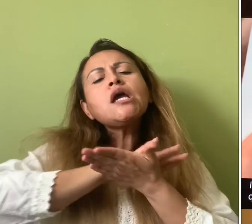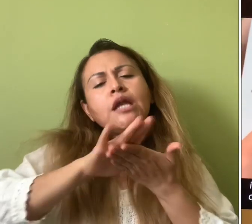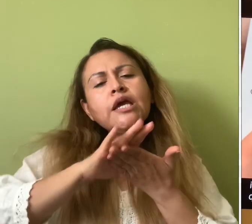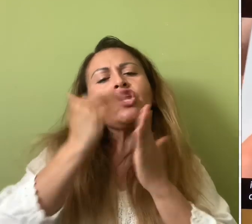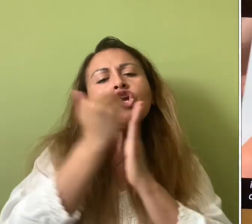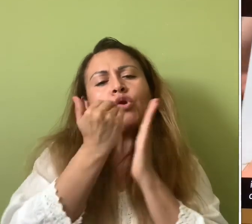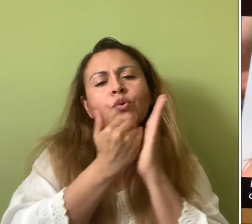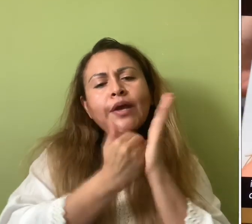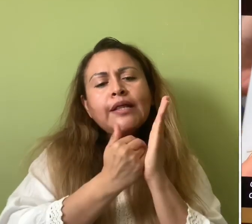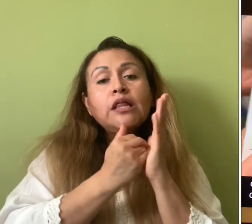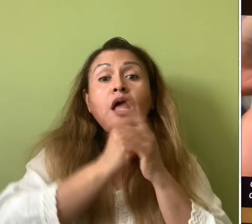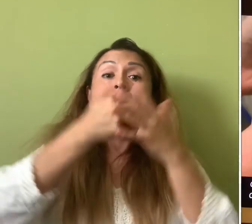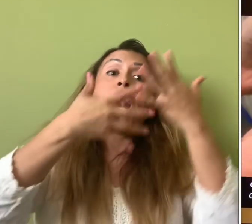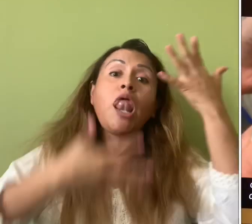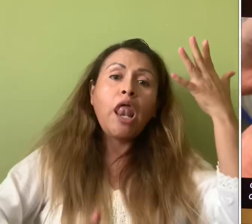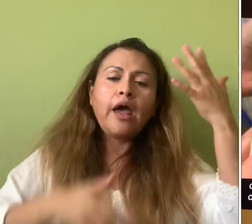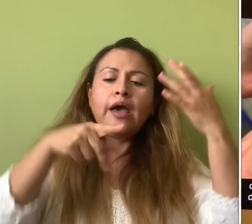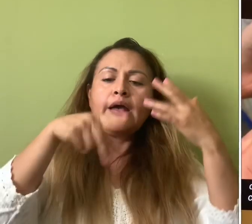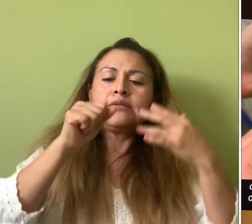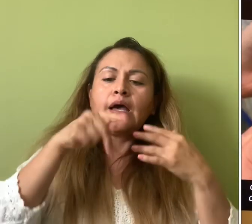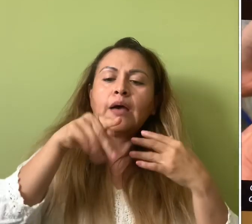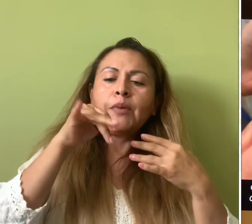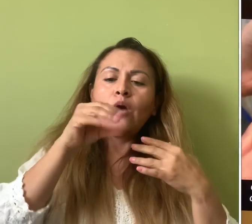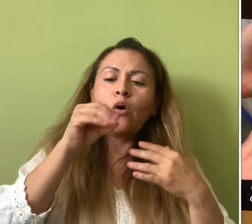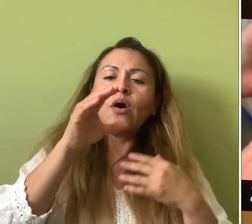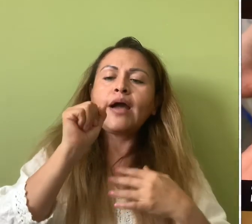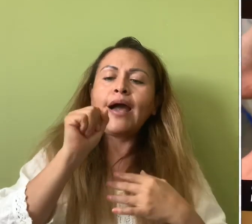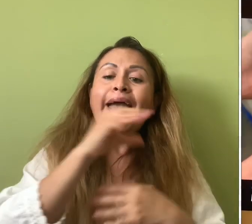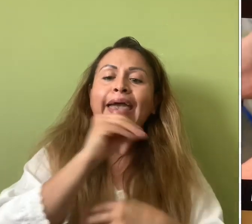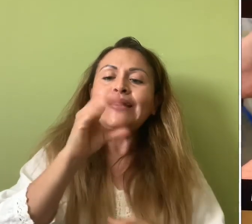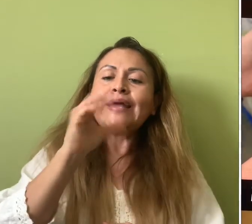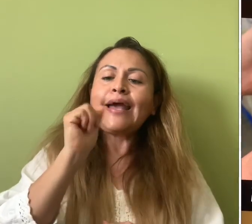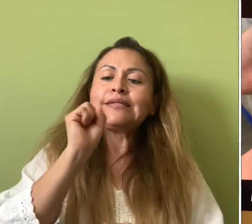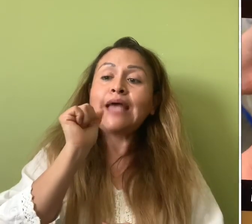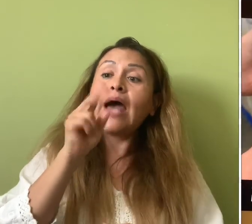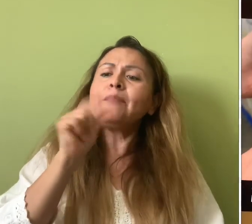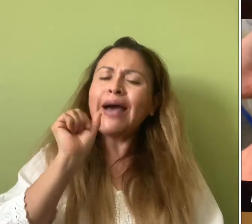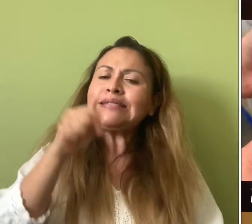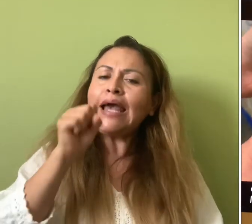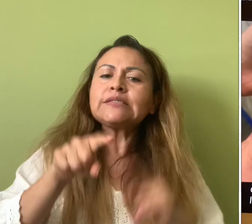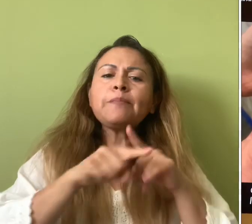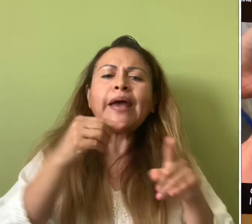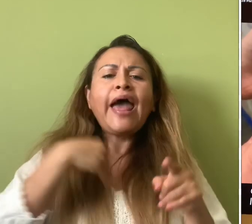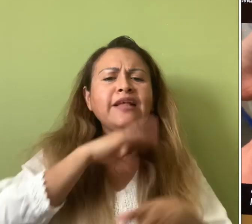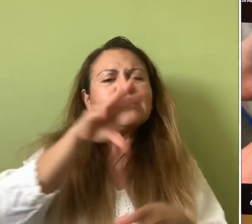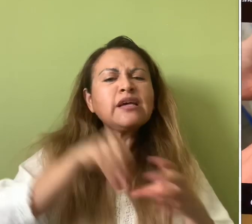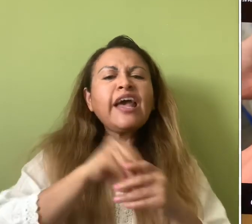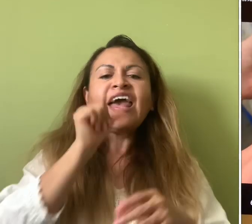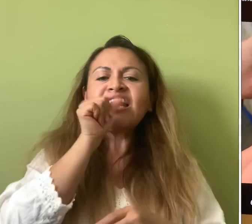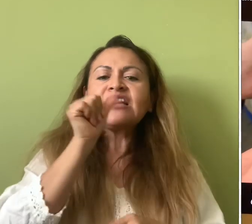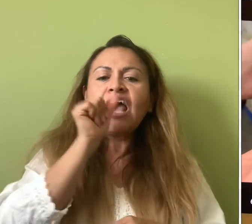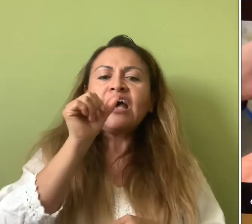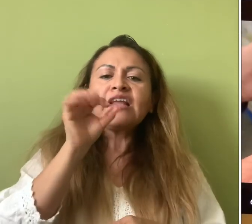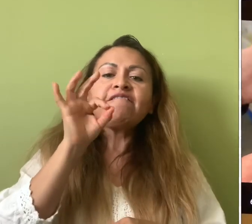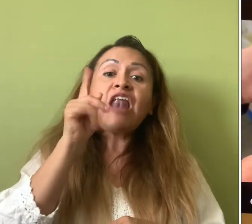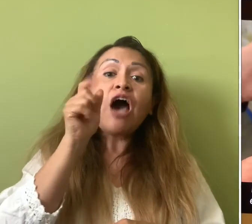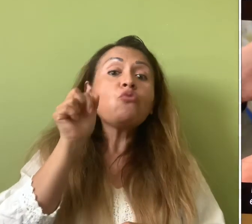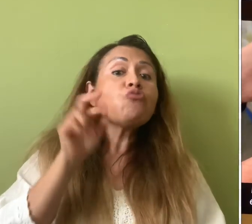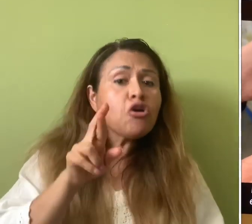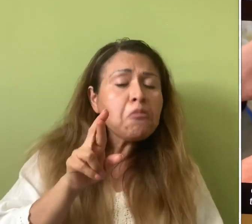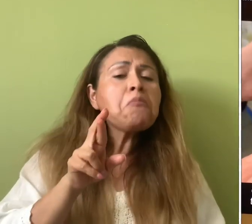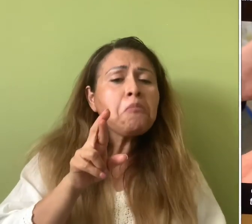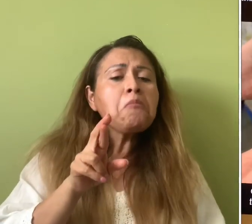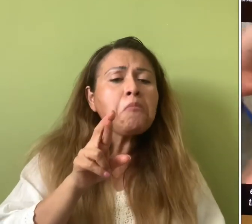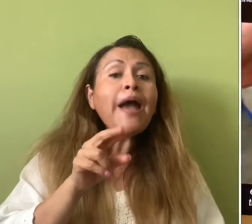doesn't have quite as much. It's got the tapioca and cassava, but it's got more nut flours. But I wish they would put organic and then